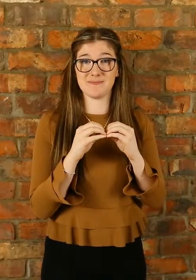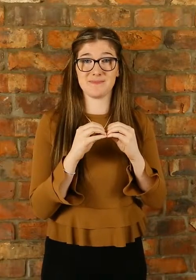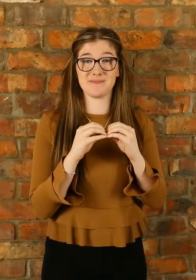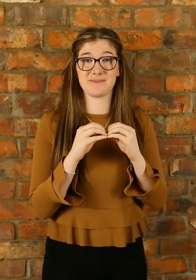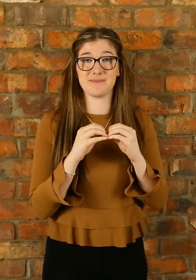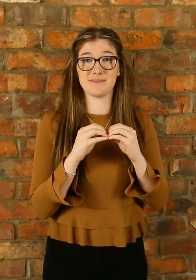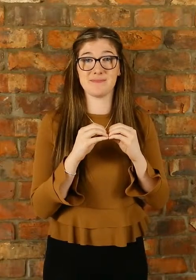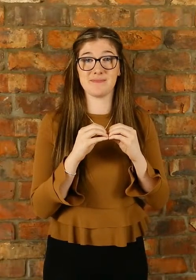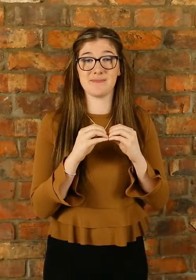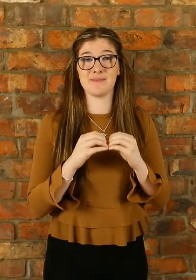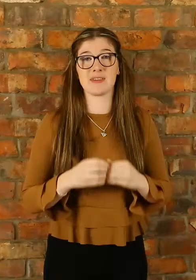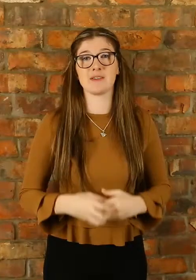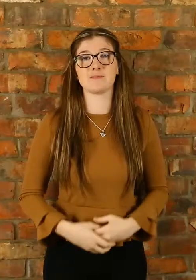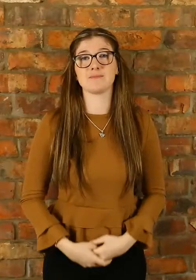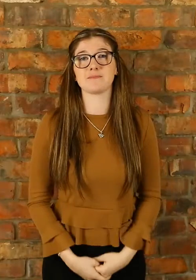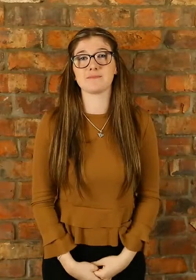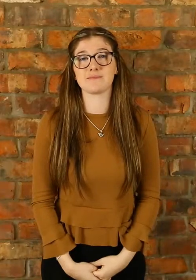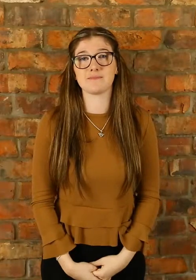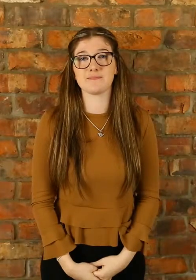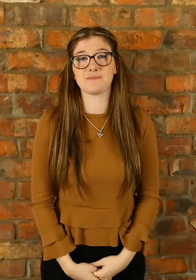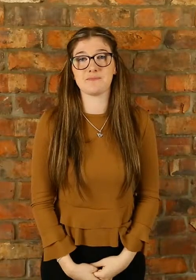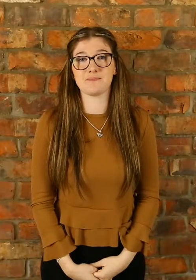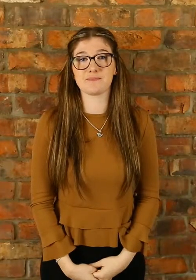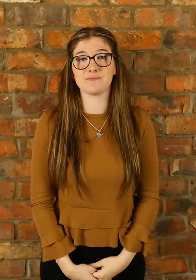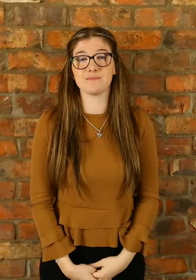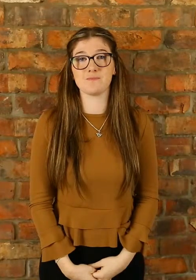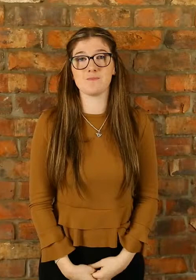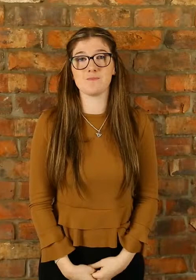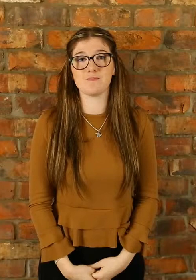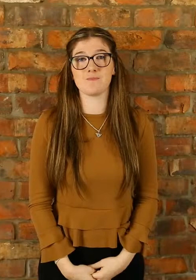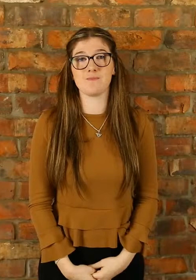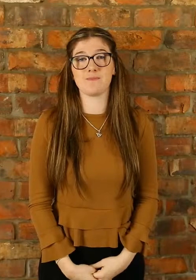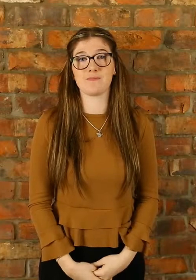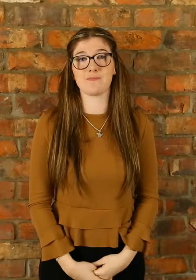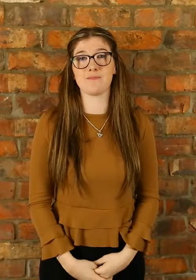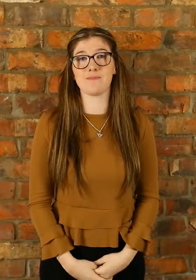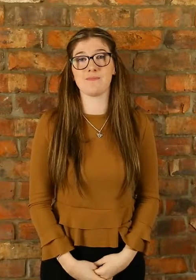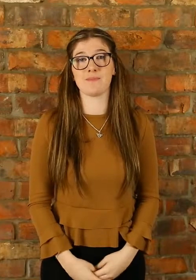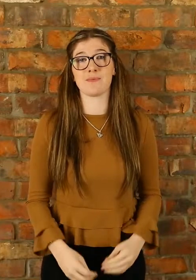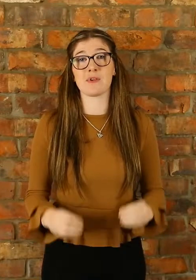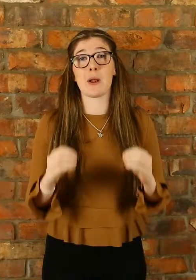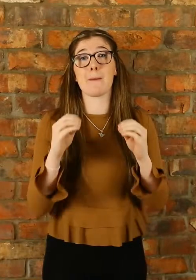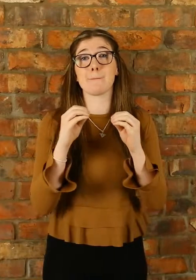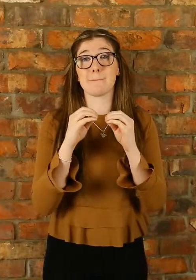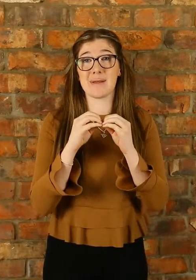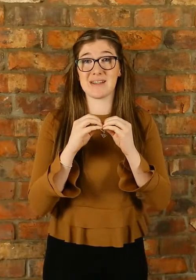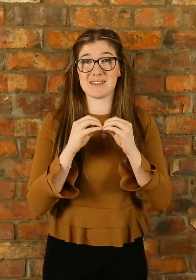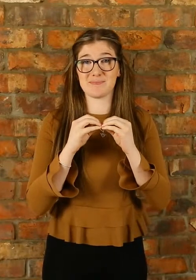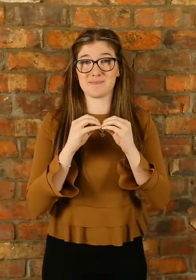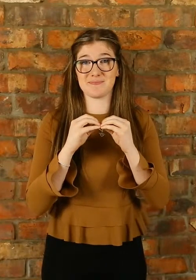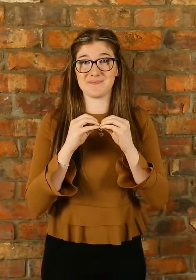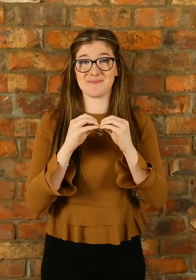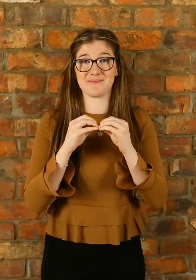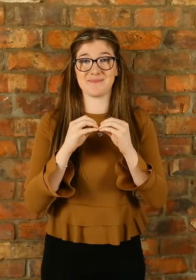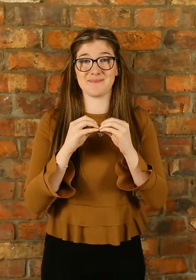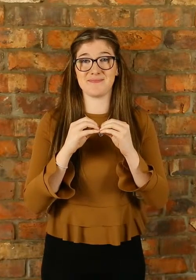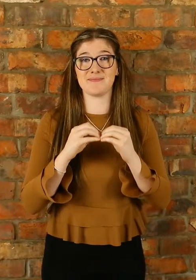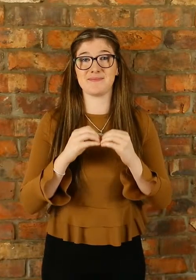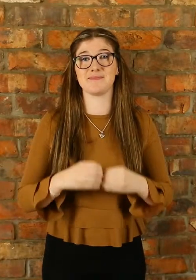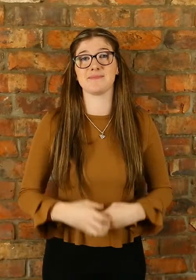Next is B. So this is the hand shape for B. You're going to take two circles, put them together a